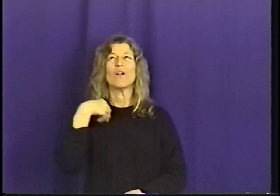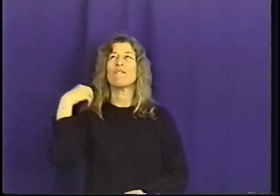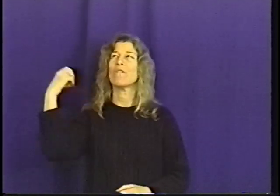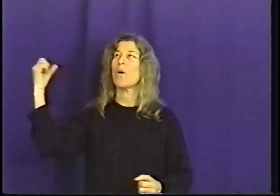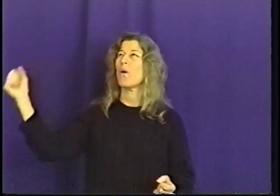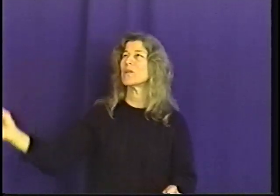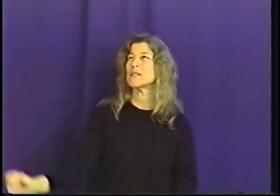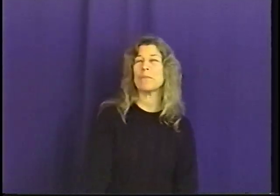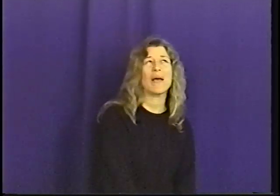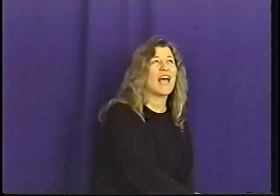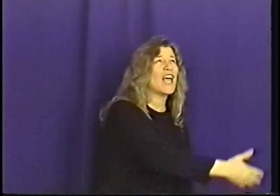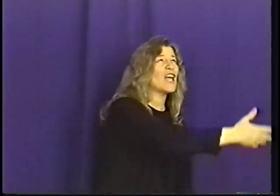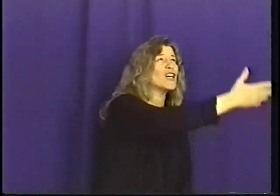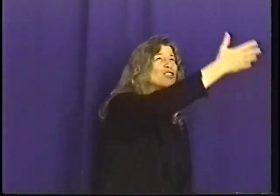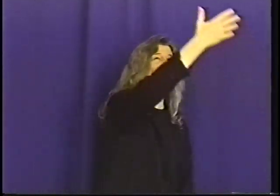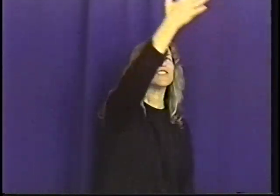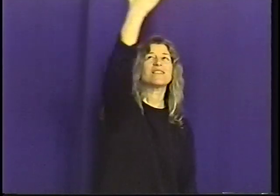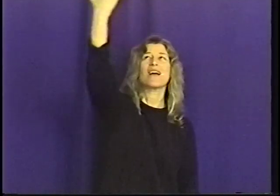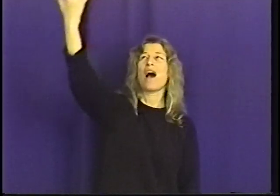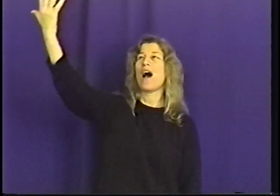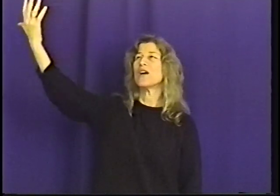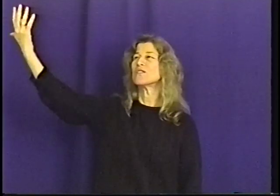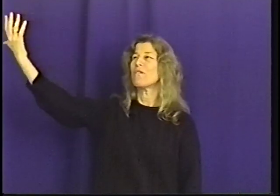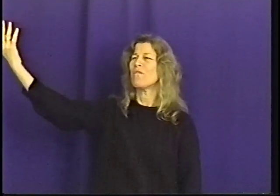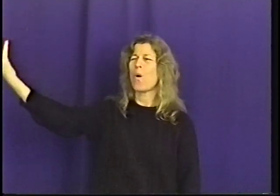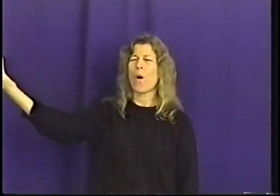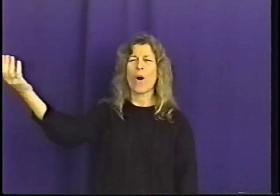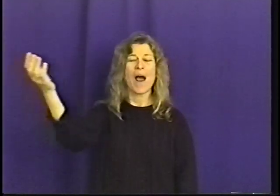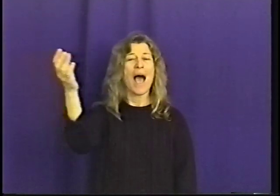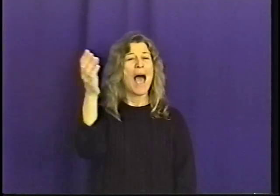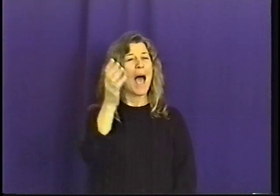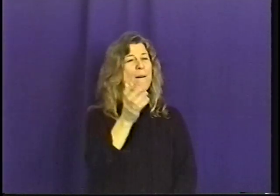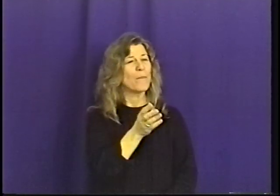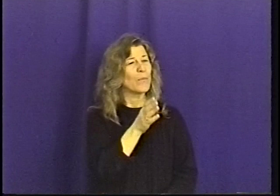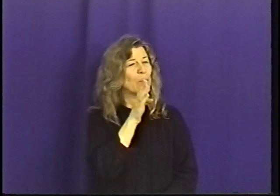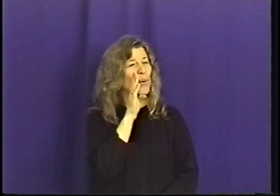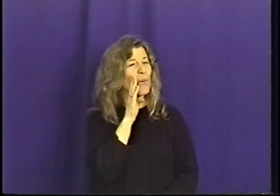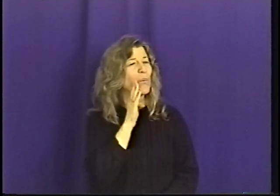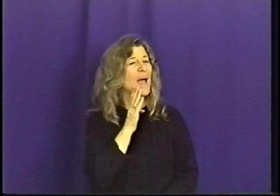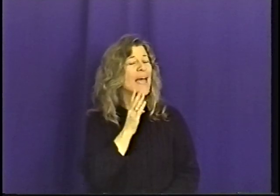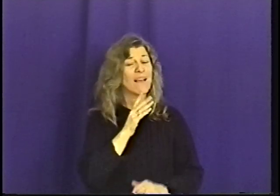Spacious skies, far and away.